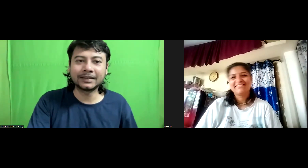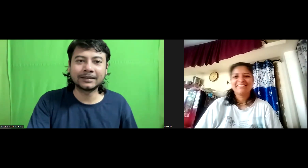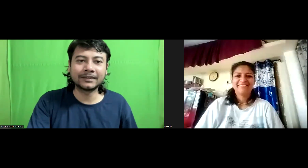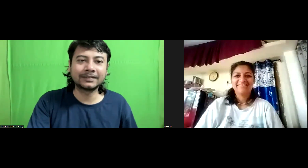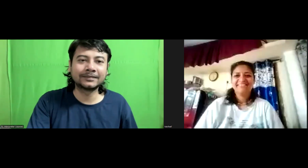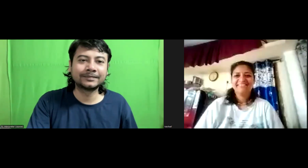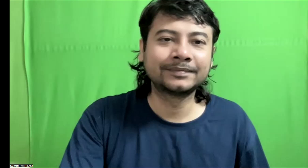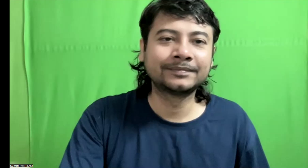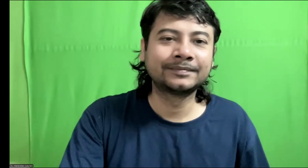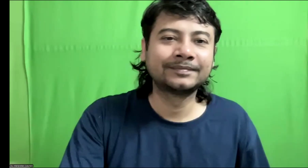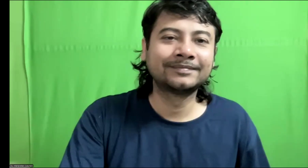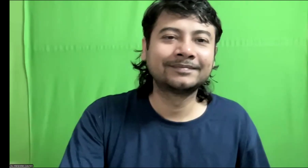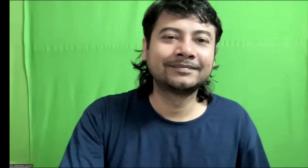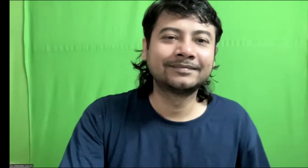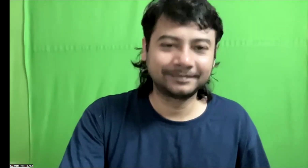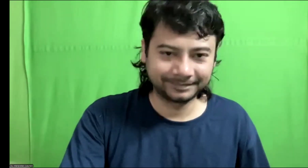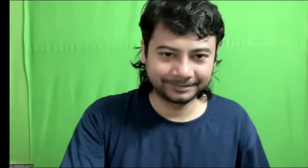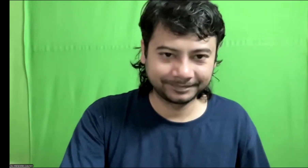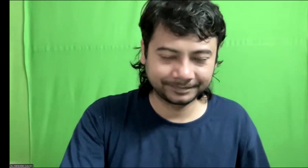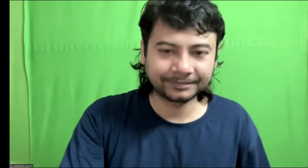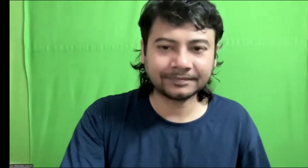Okay, Hare Krishna. Hare Krishna.